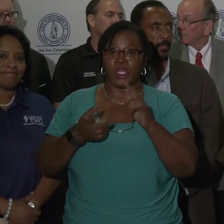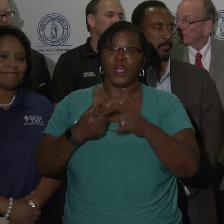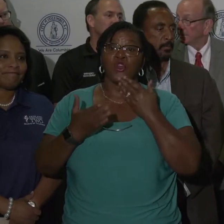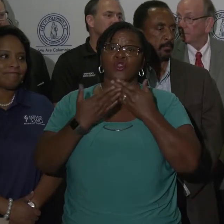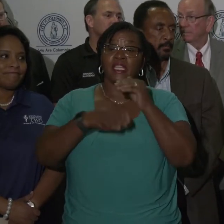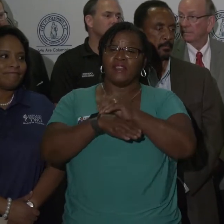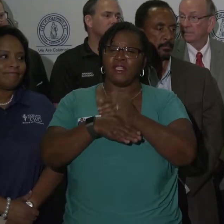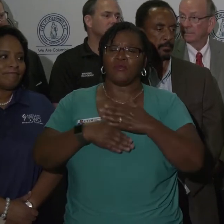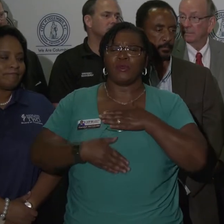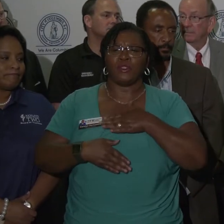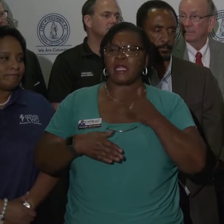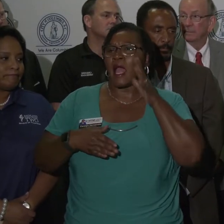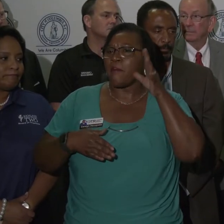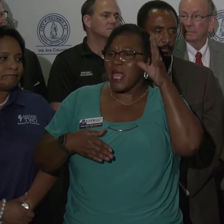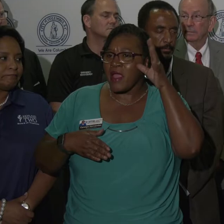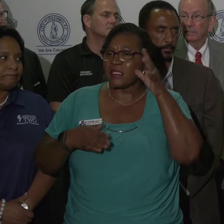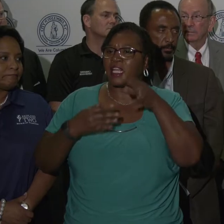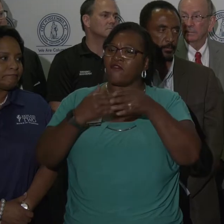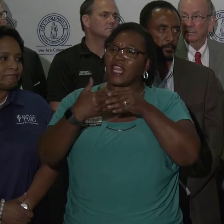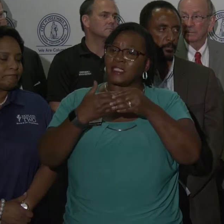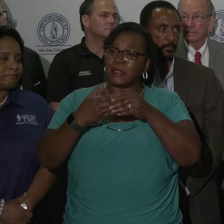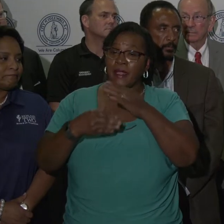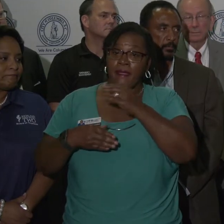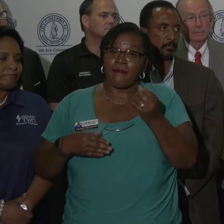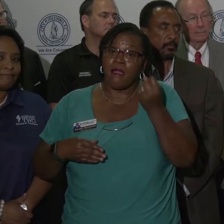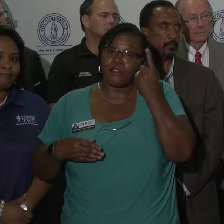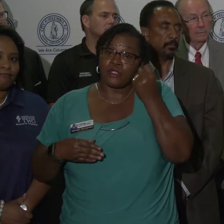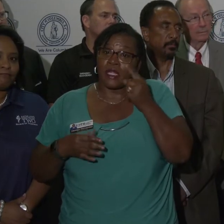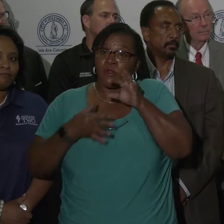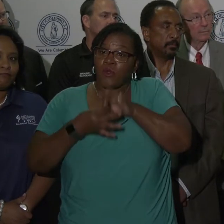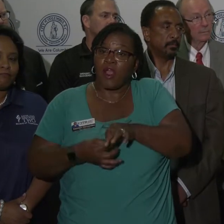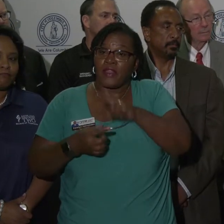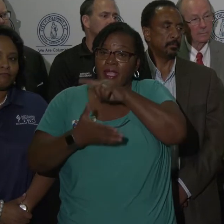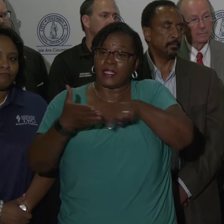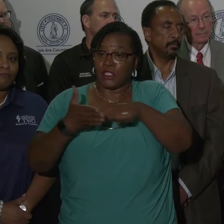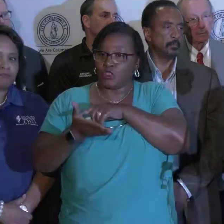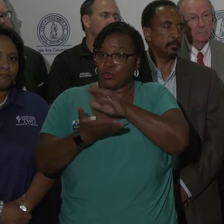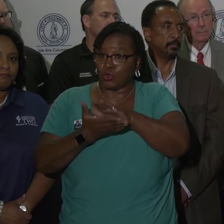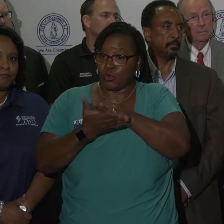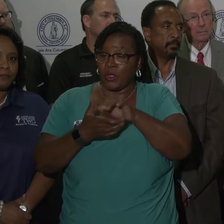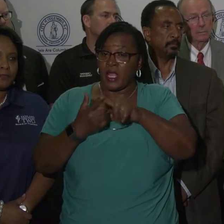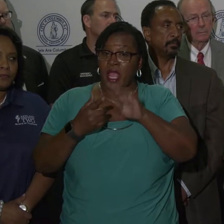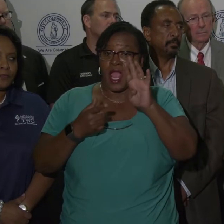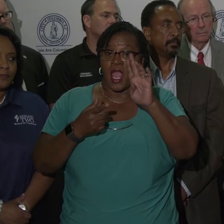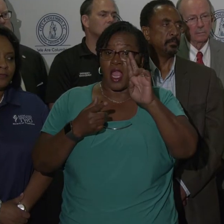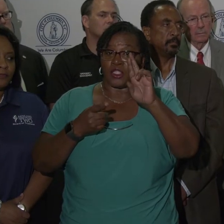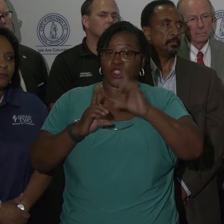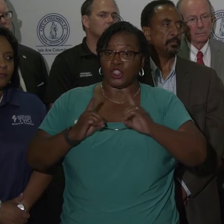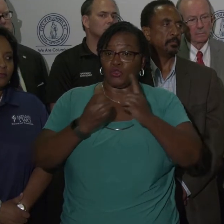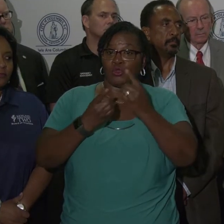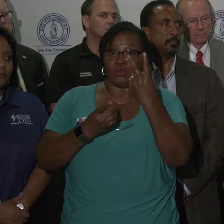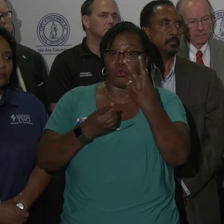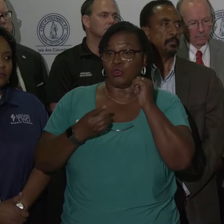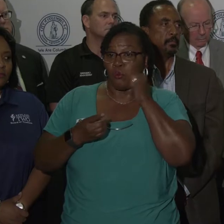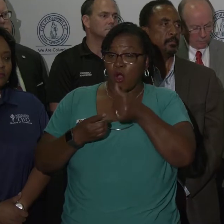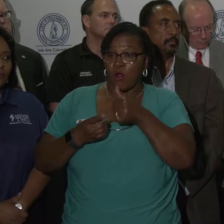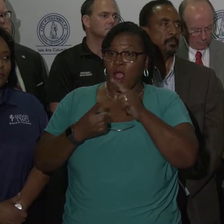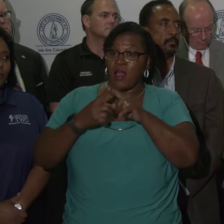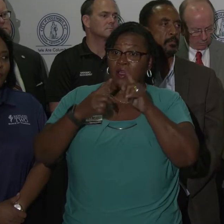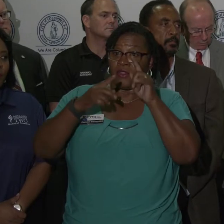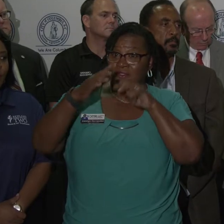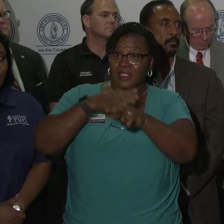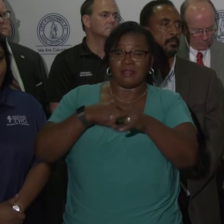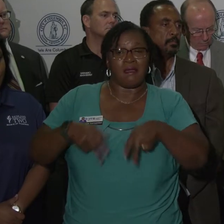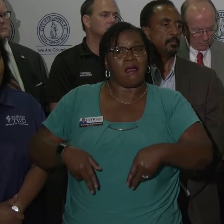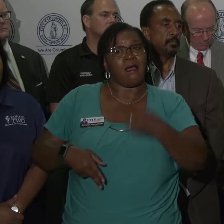evening. We appreciate our parents' flexibility and understanding regarding the cancellation of school in Richland School District 2 tomorrow. The forecasted